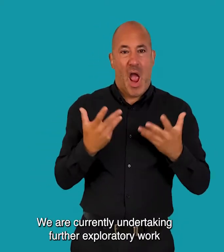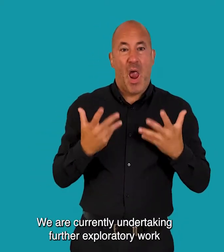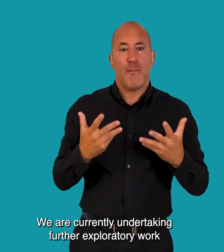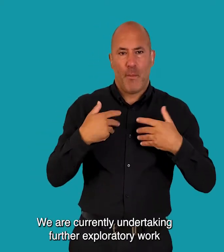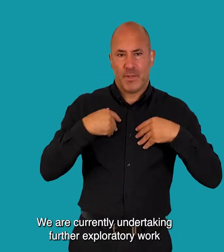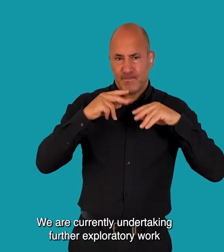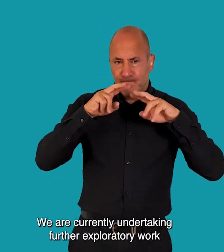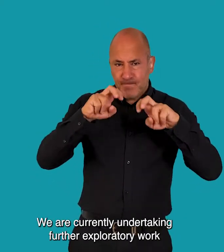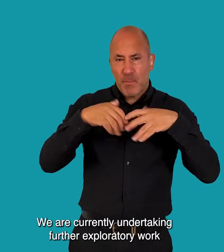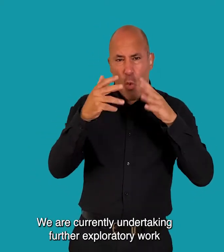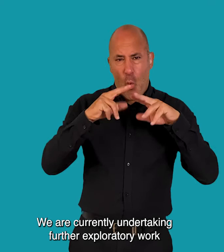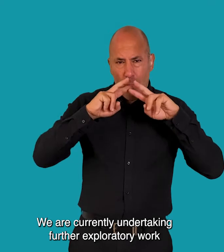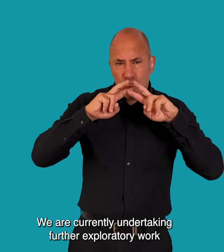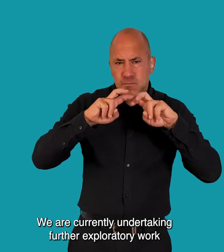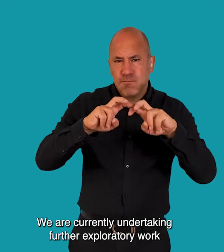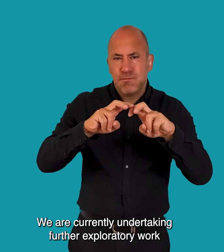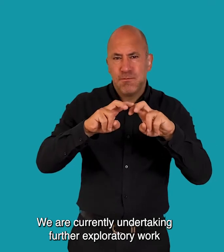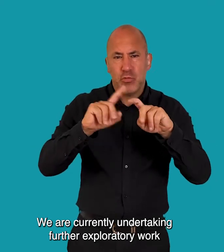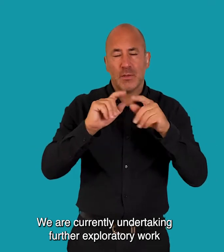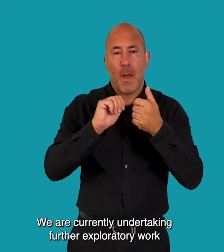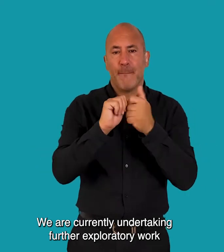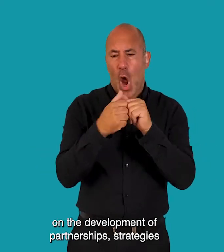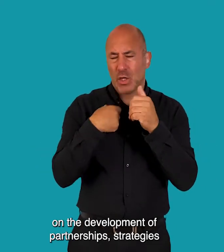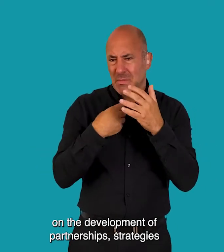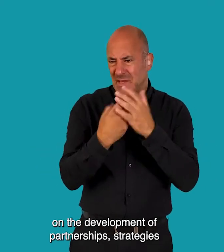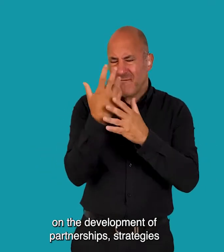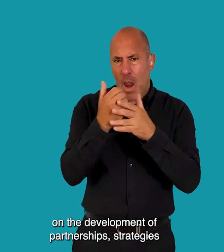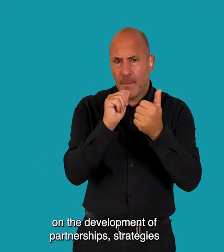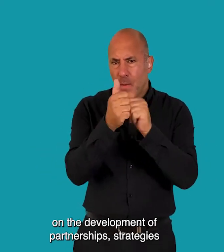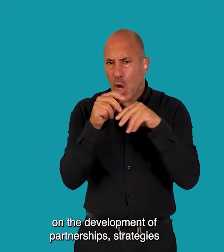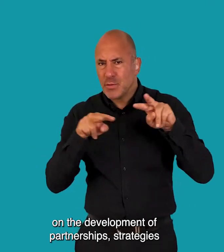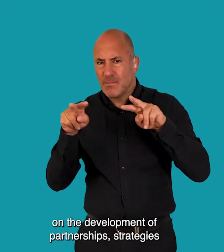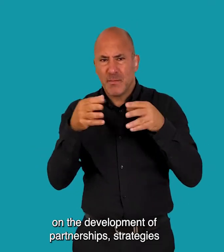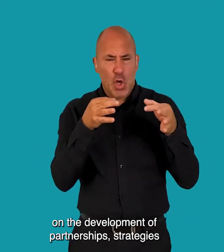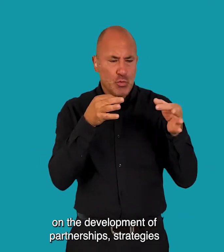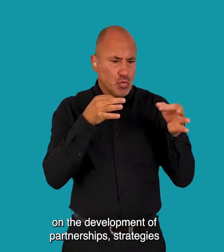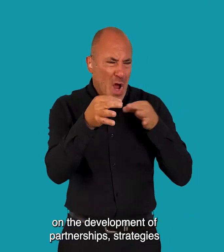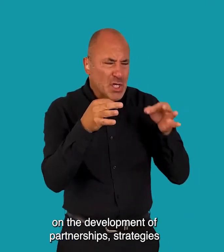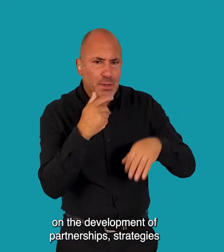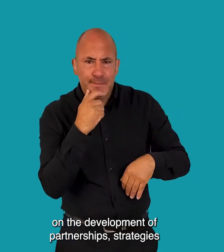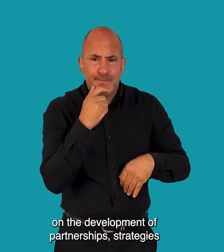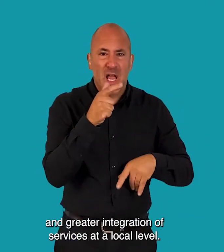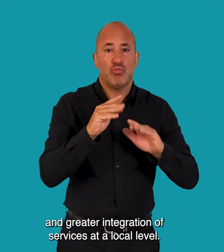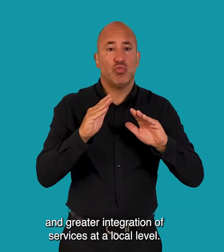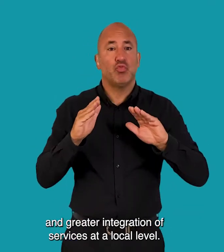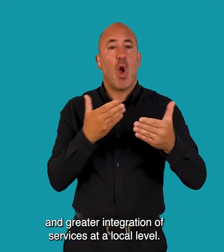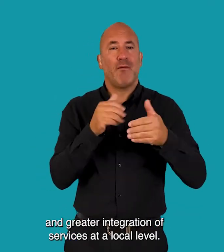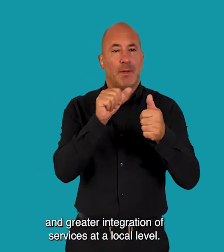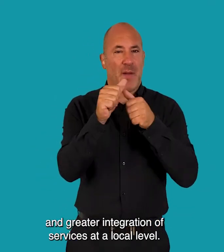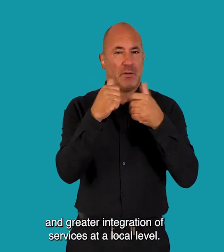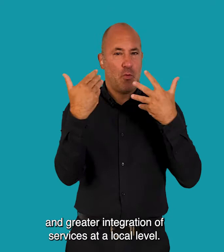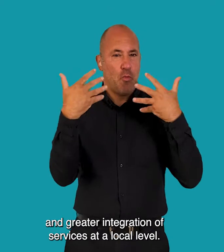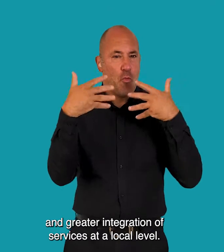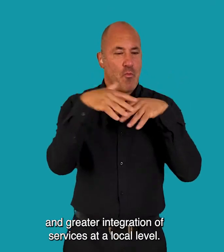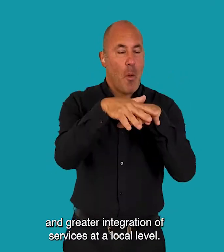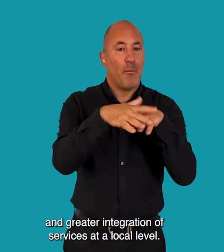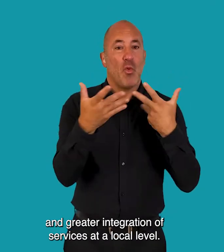currently undertaking further exploratory work on the development of partnerships, strategies and greater integration of services at a